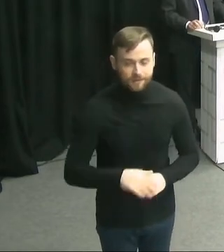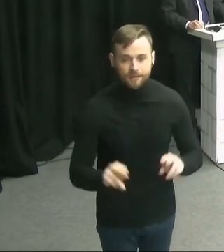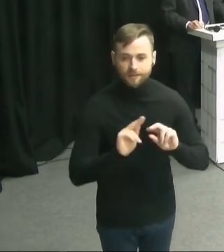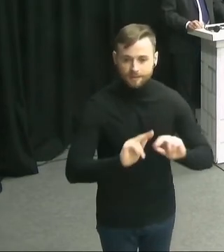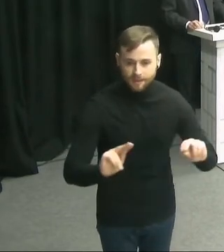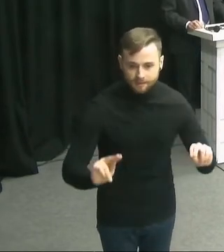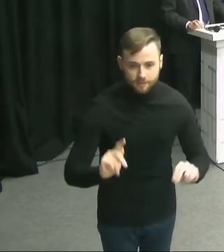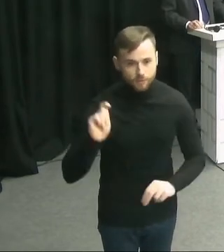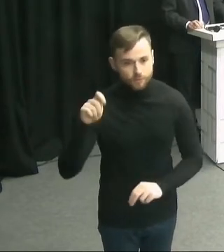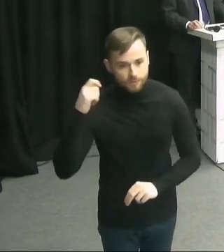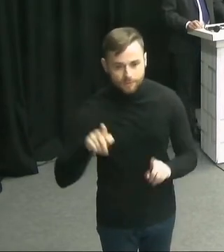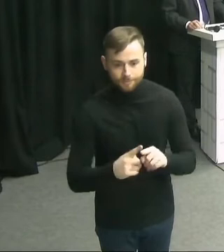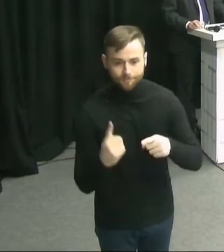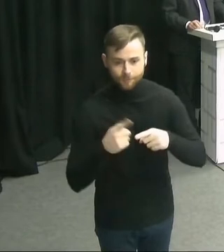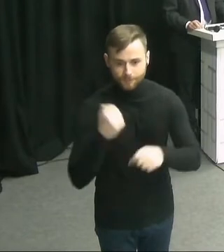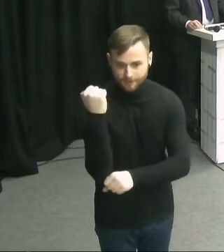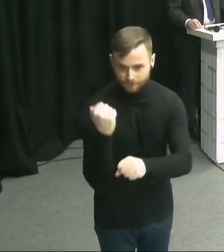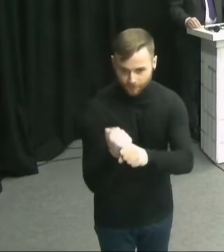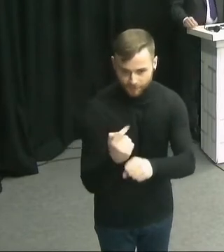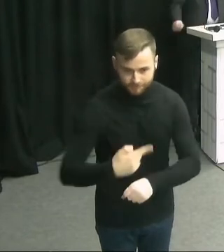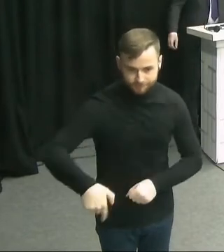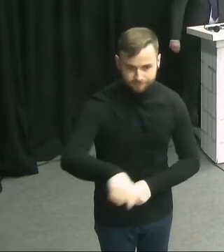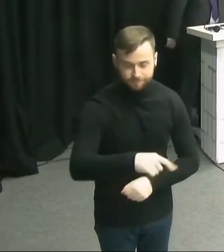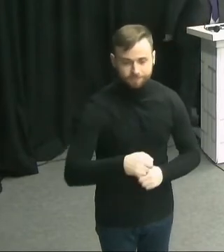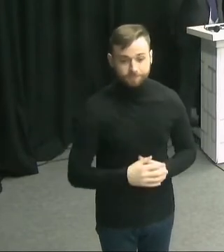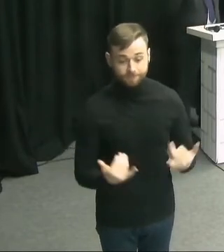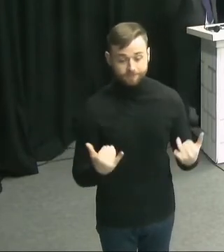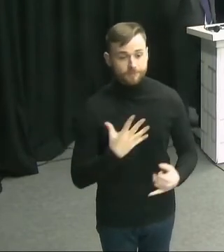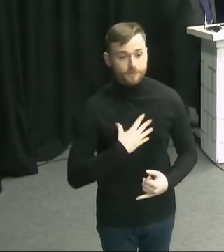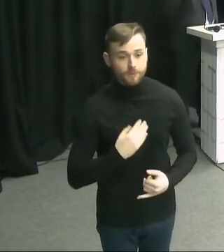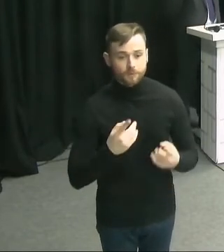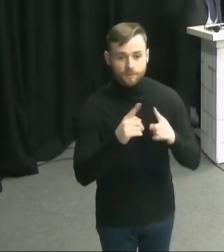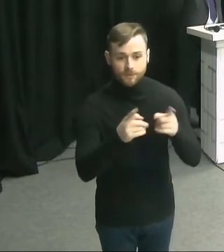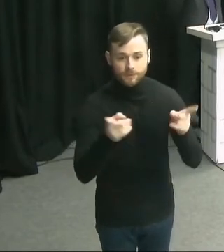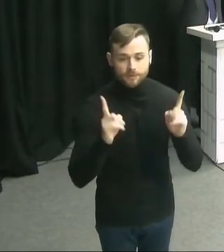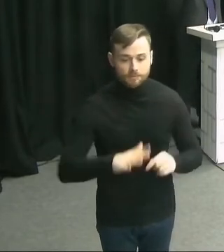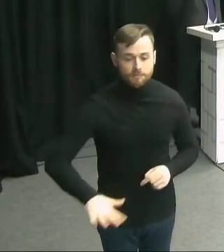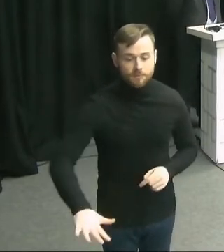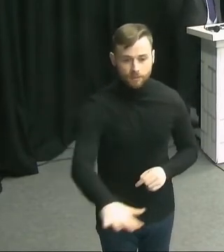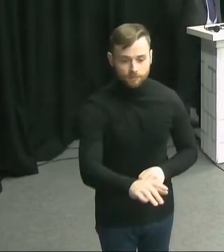Good afternoon, candidates, lecturers, students, and academic staff.